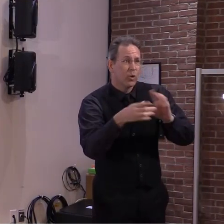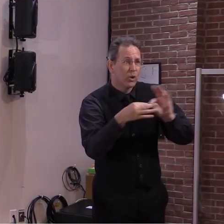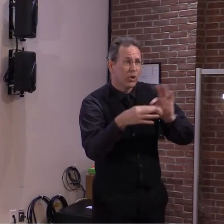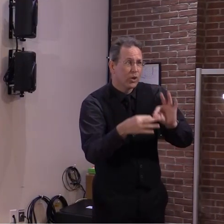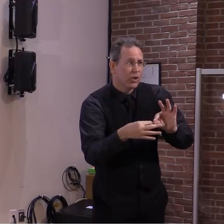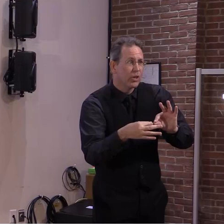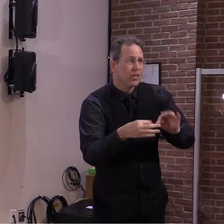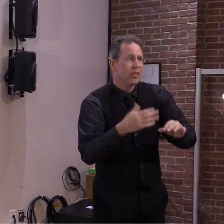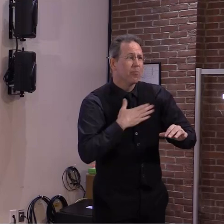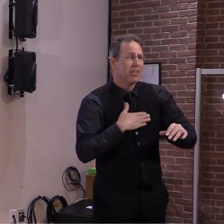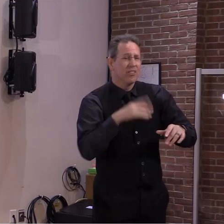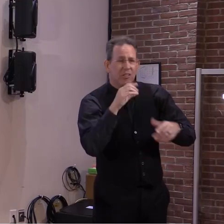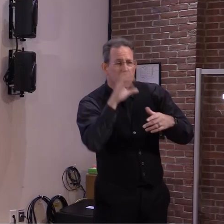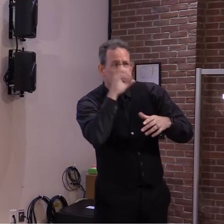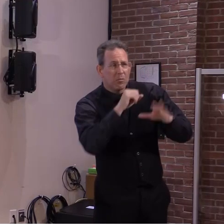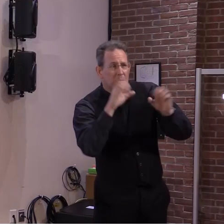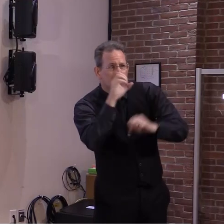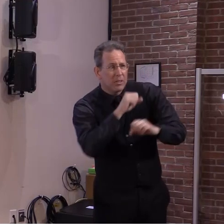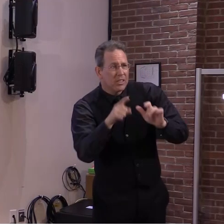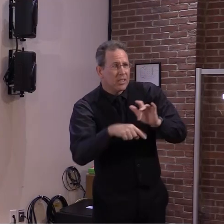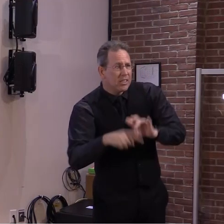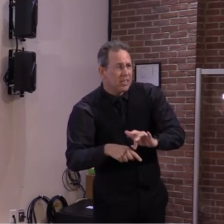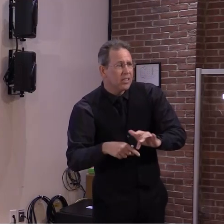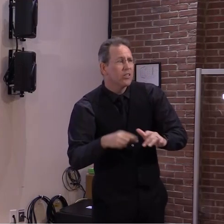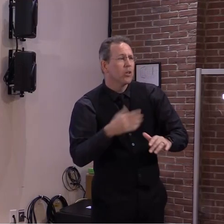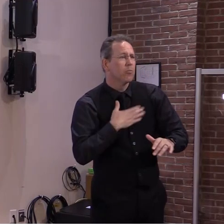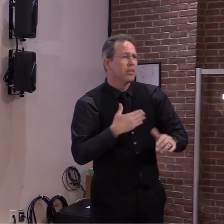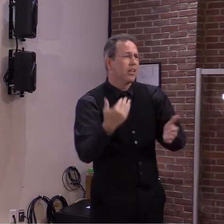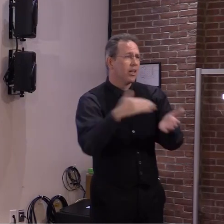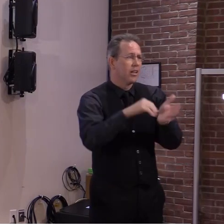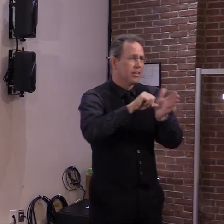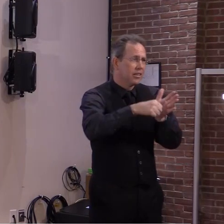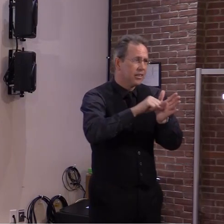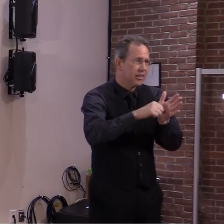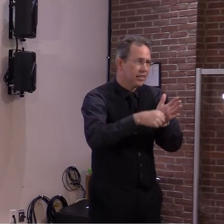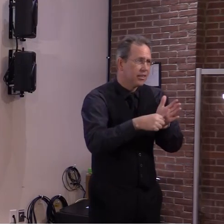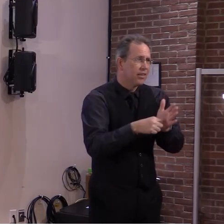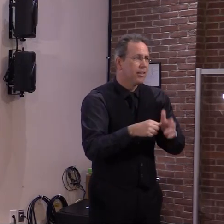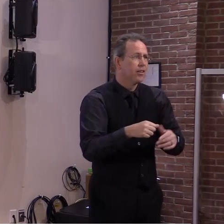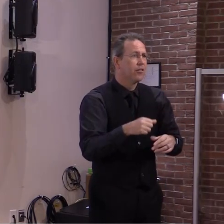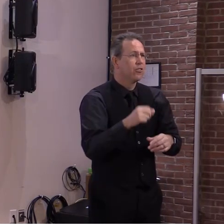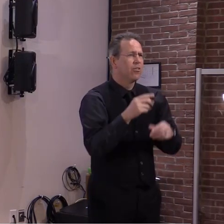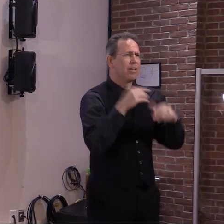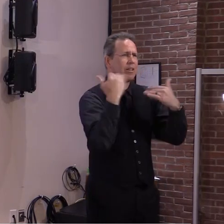So please, again, 2 to 3 questions. Joe, Barton Chronicle.